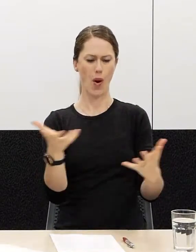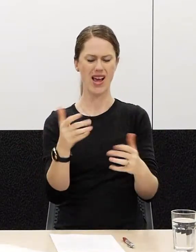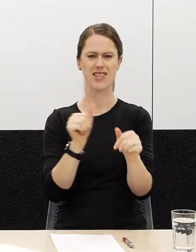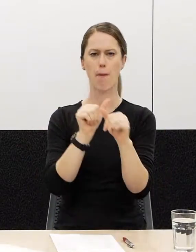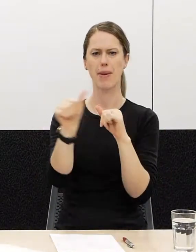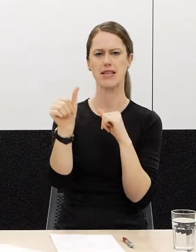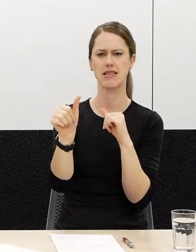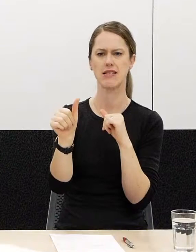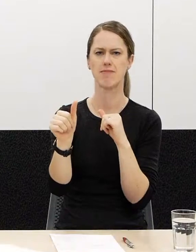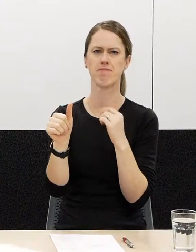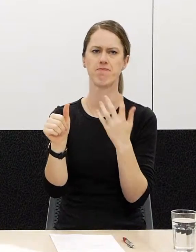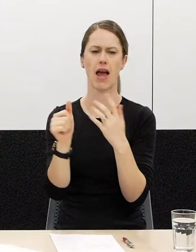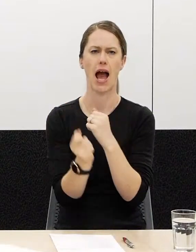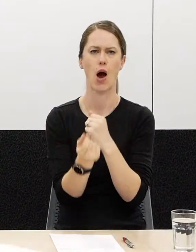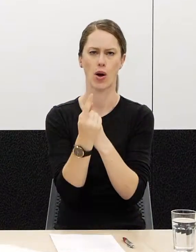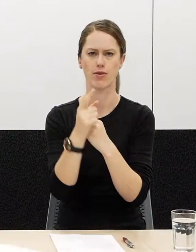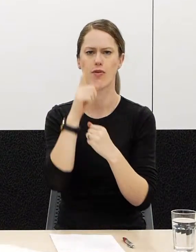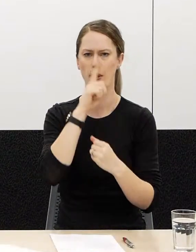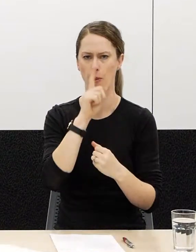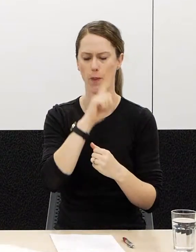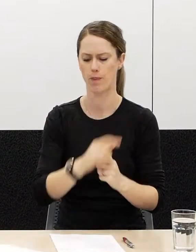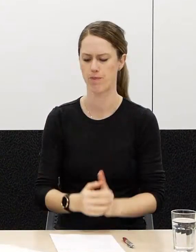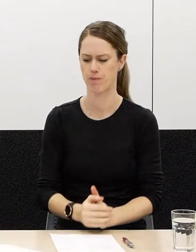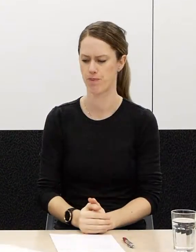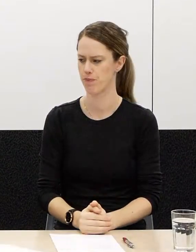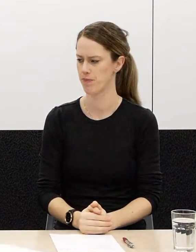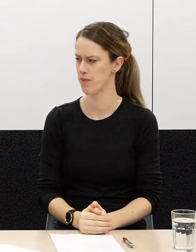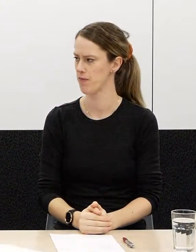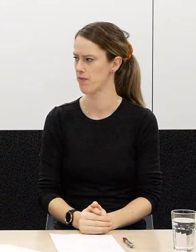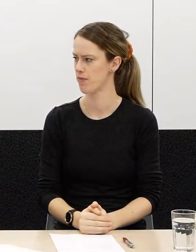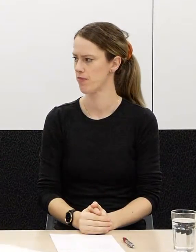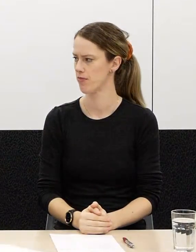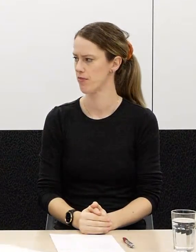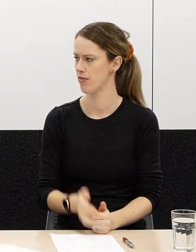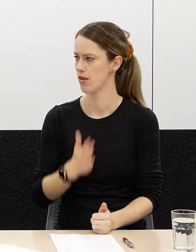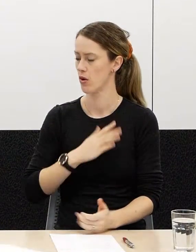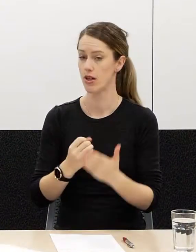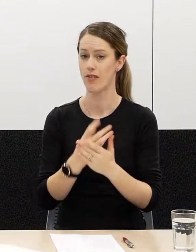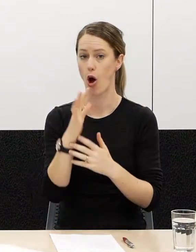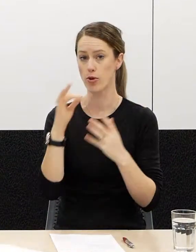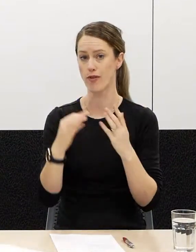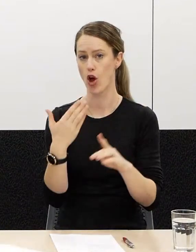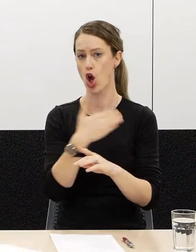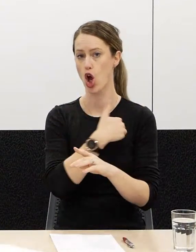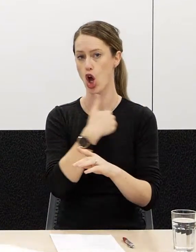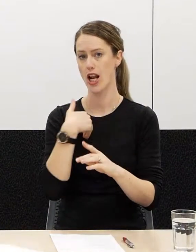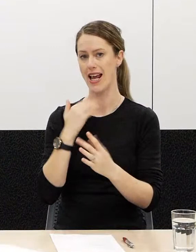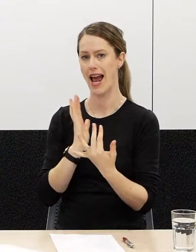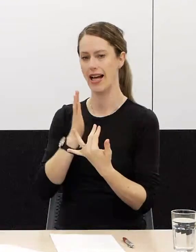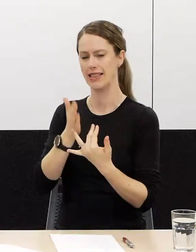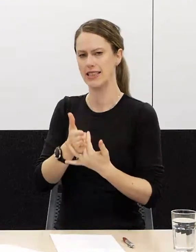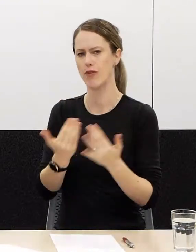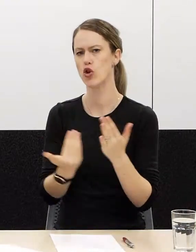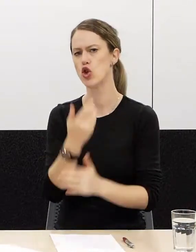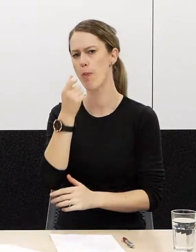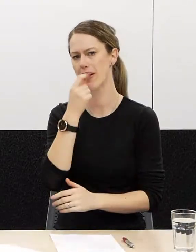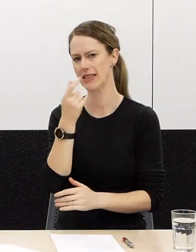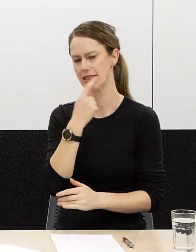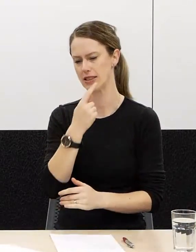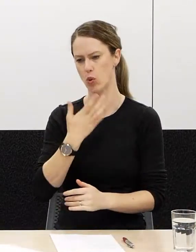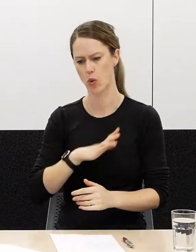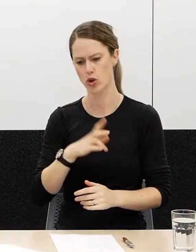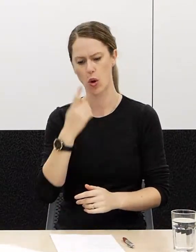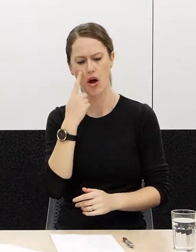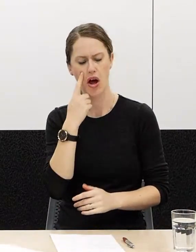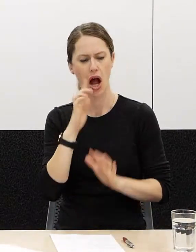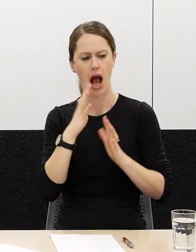get the best outcomes for people? And we want to develop options for an early access scheme in new medicines. So we want to look